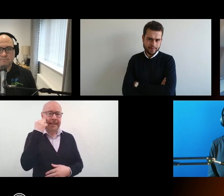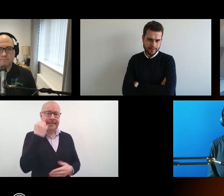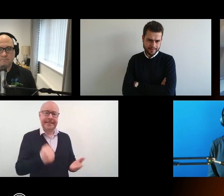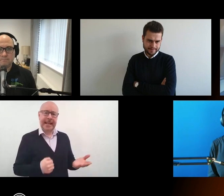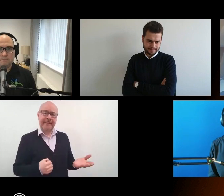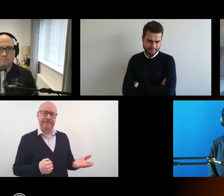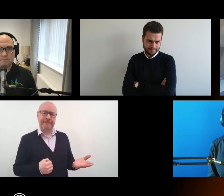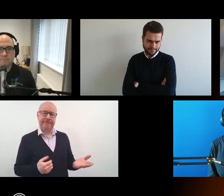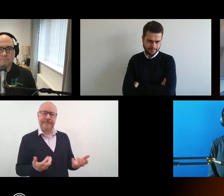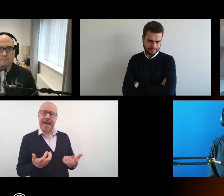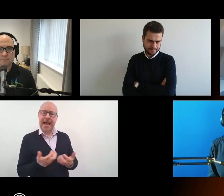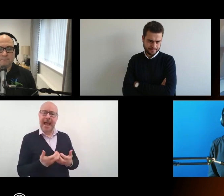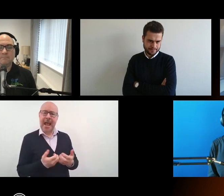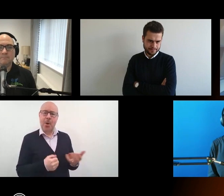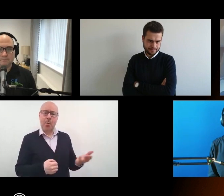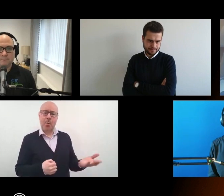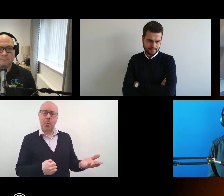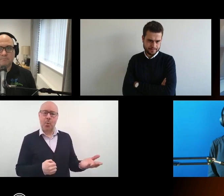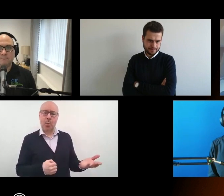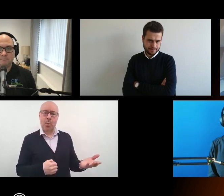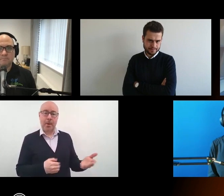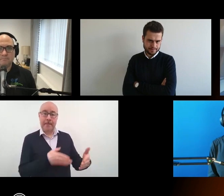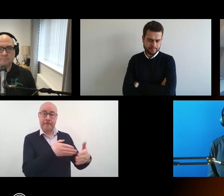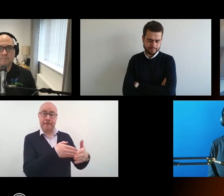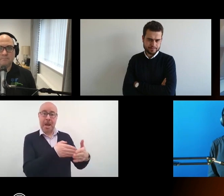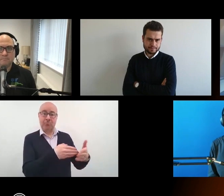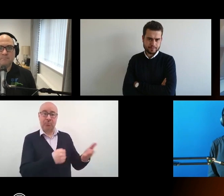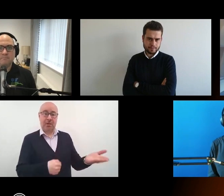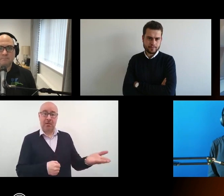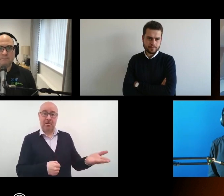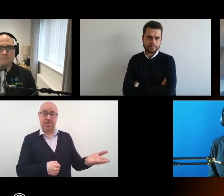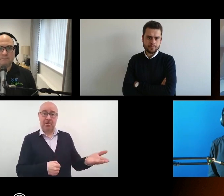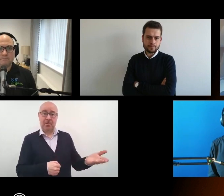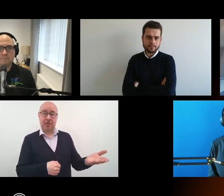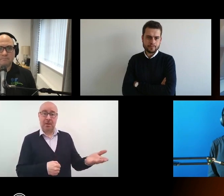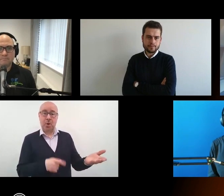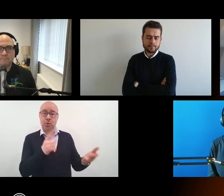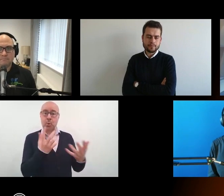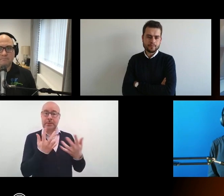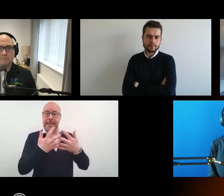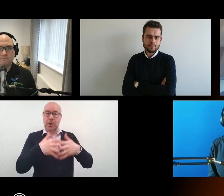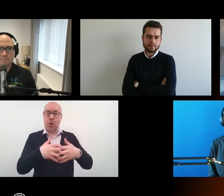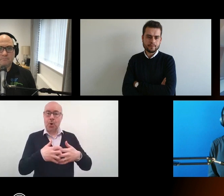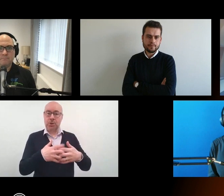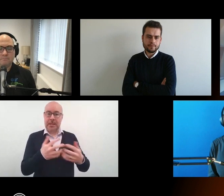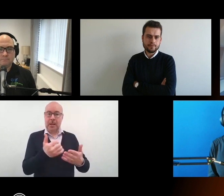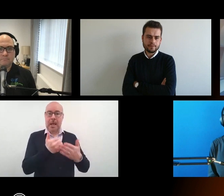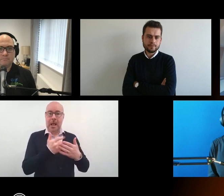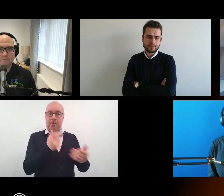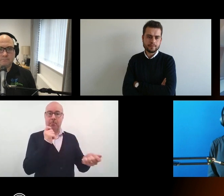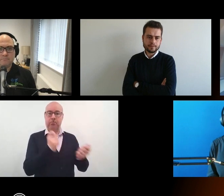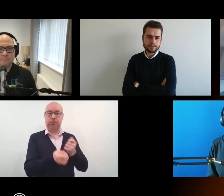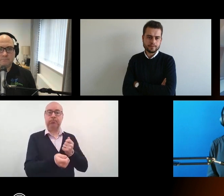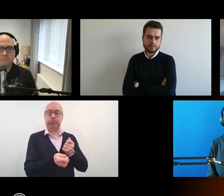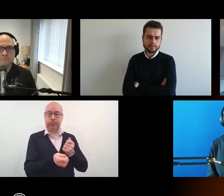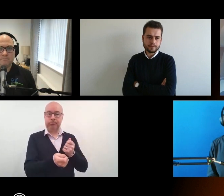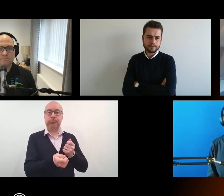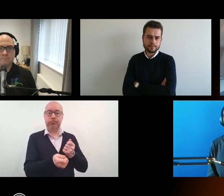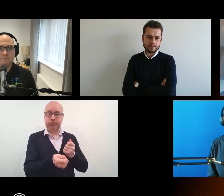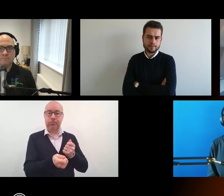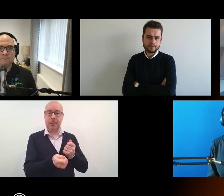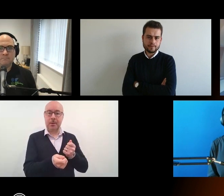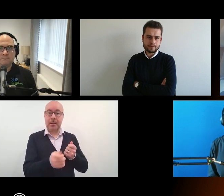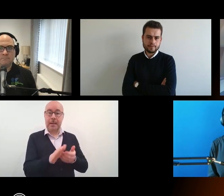You immediately face a barrier. And so technology has been a real game changer in that now deaf people